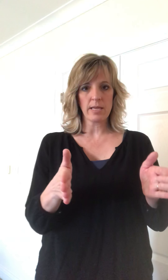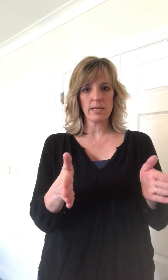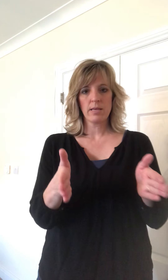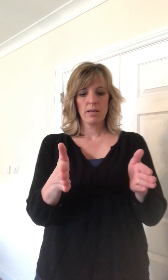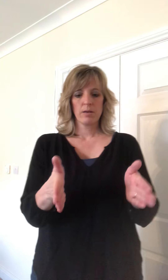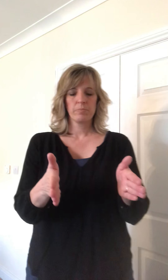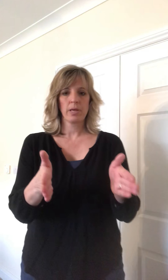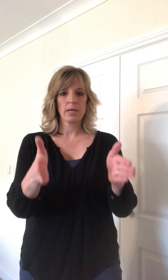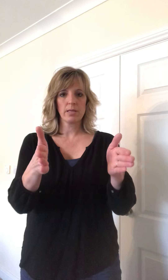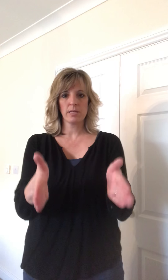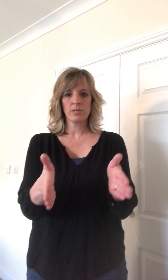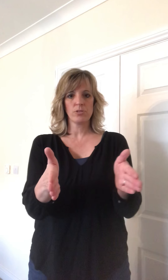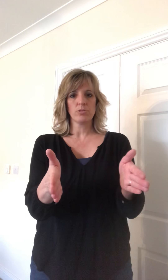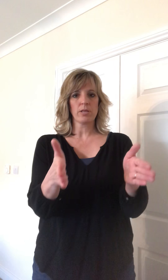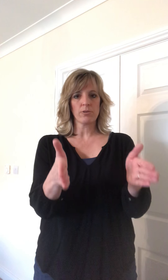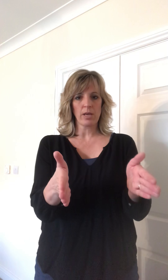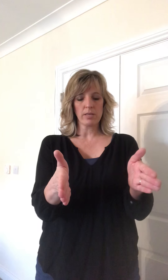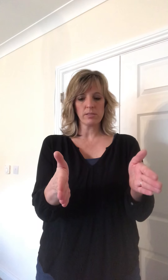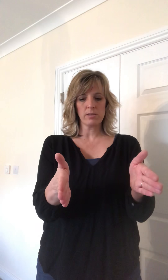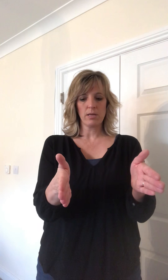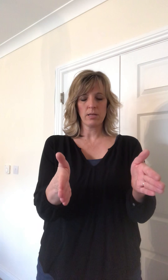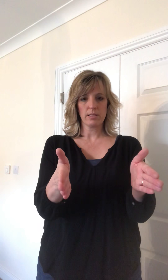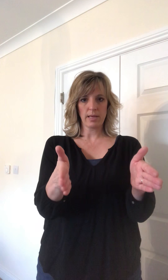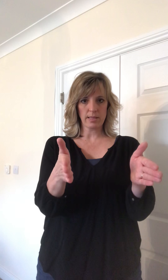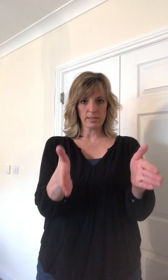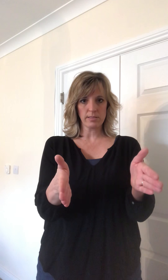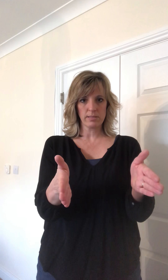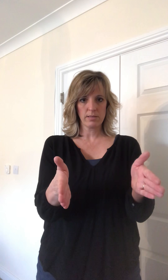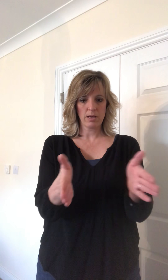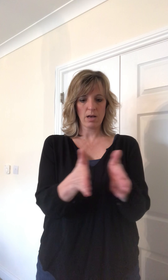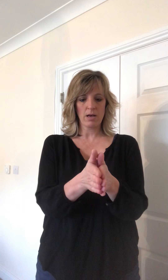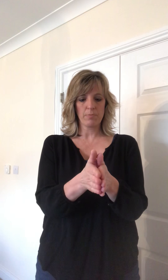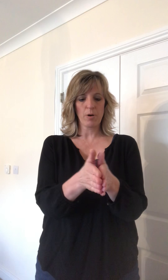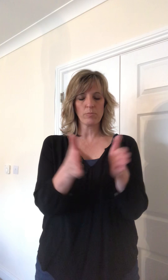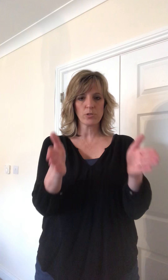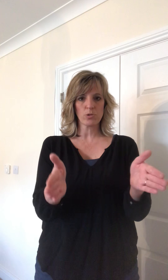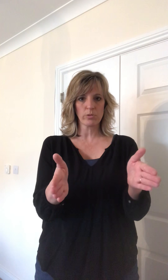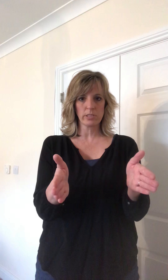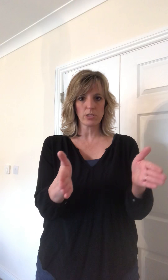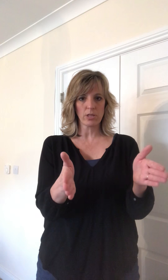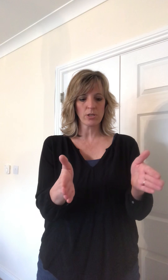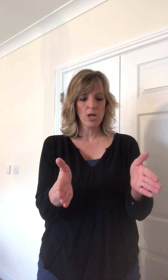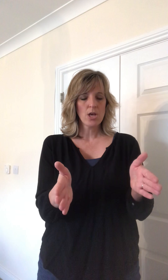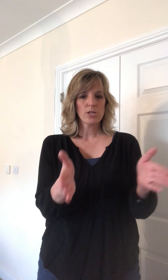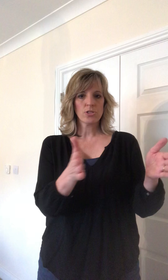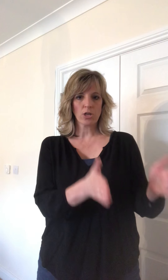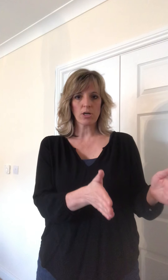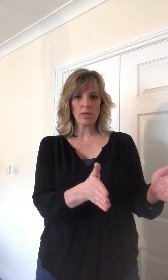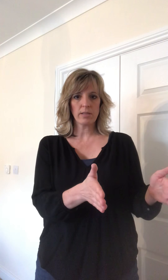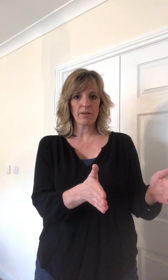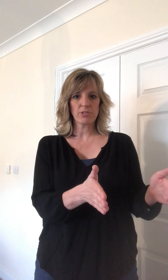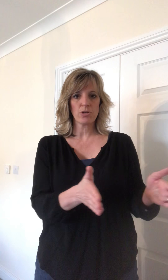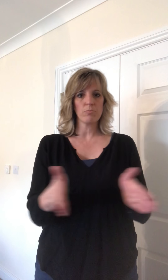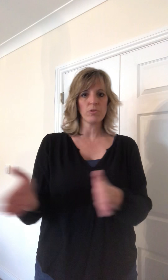plan. Plan is you take your hands like this. Palms are towards each other. You start on the left and you move it